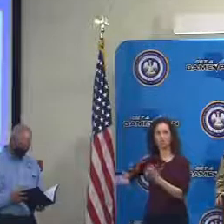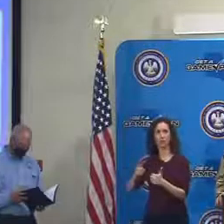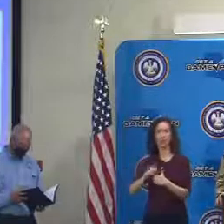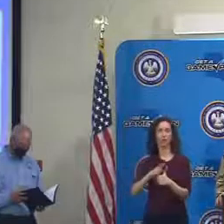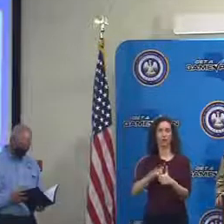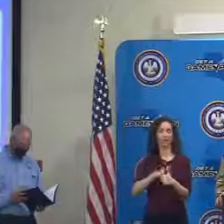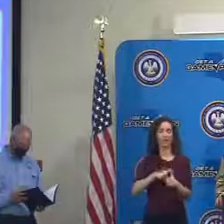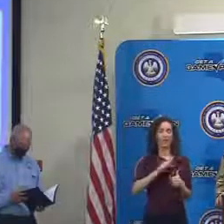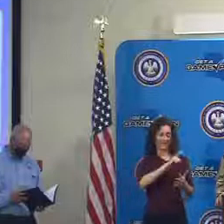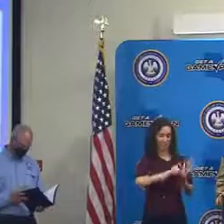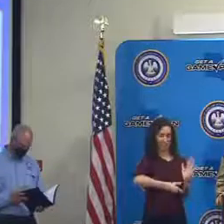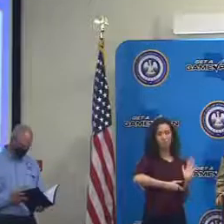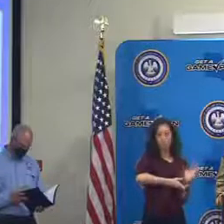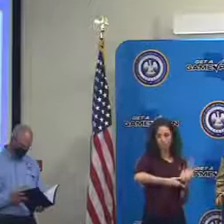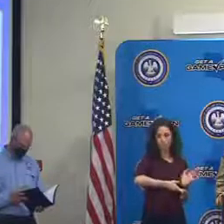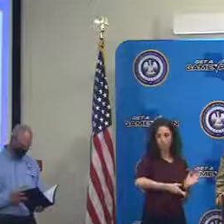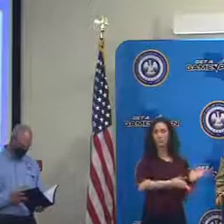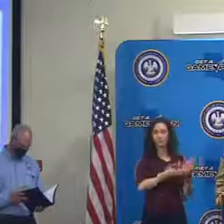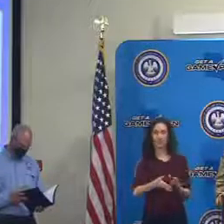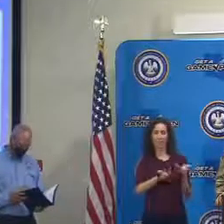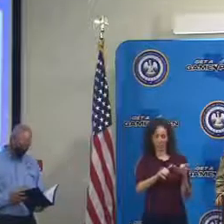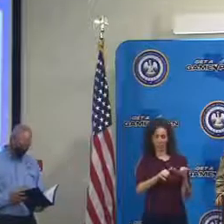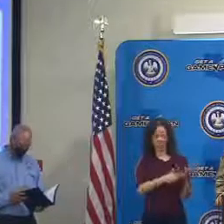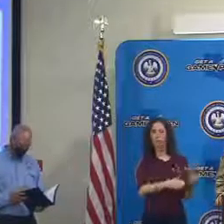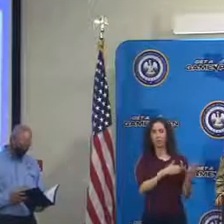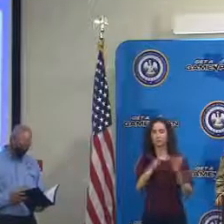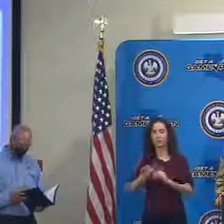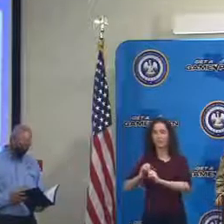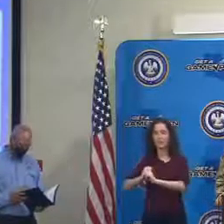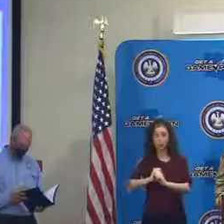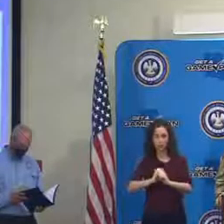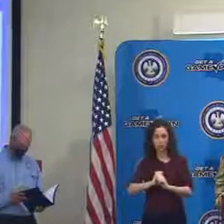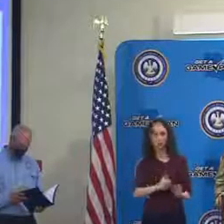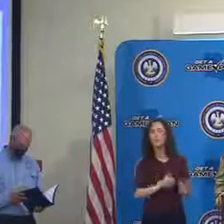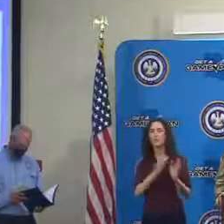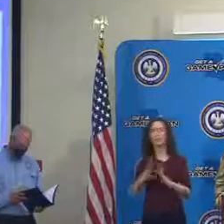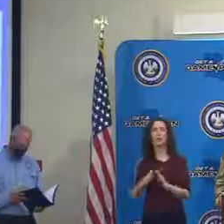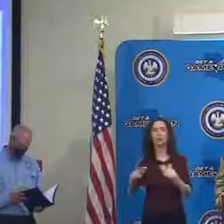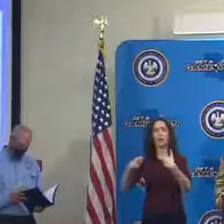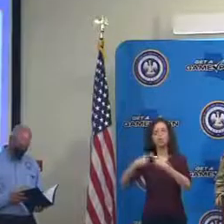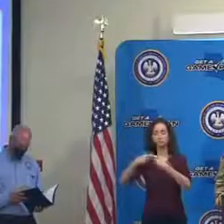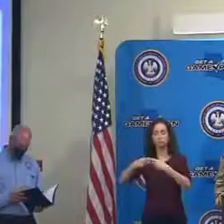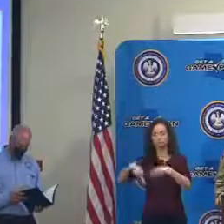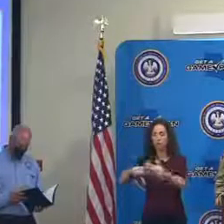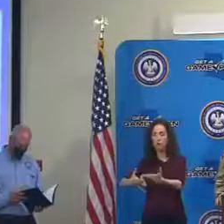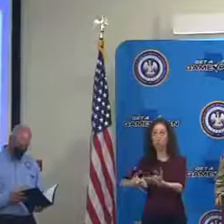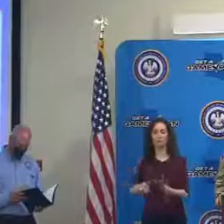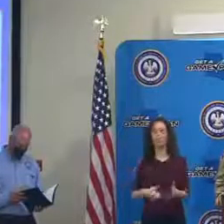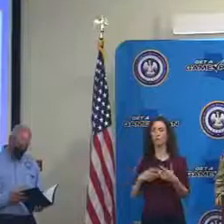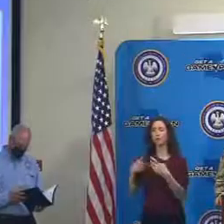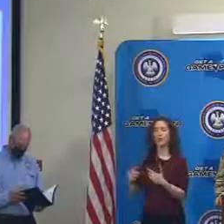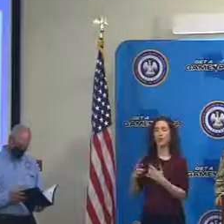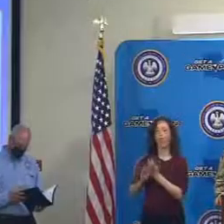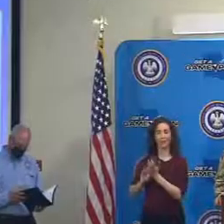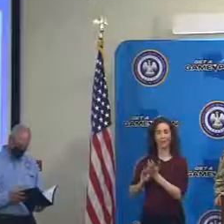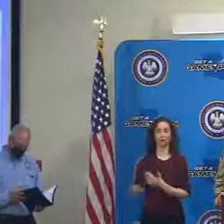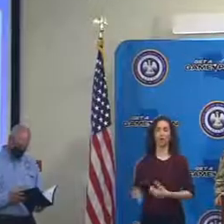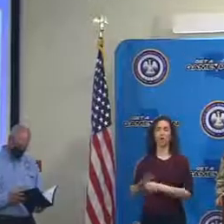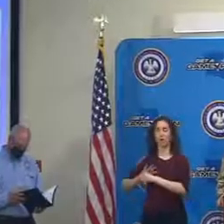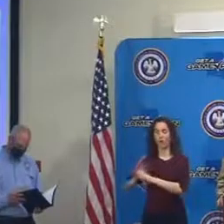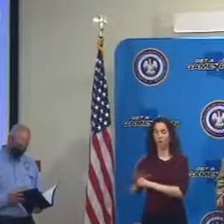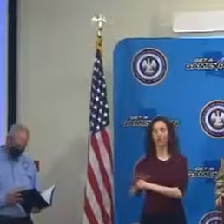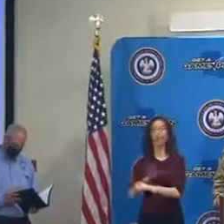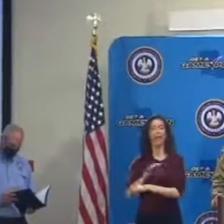commodities distribution, engineering, security, power generation, medical, COVID,